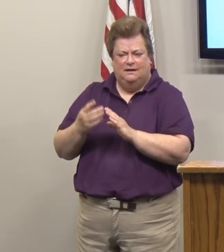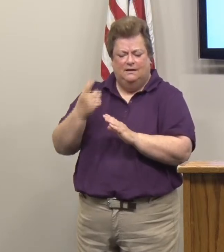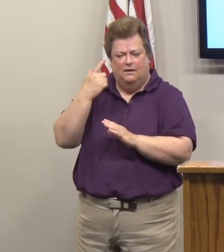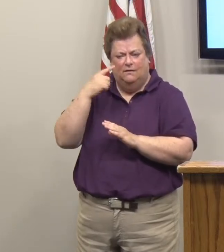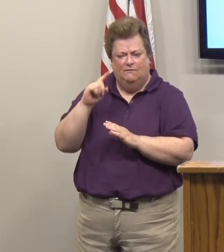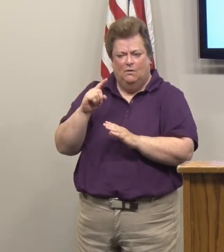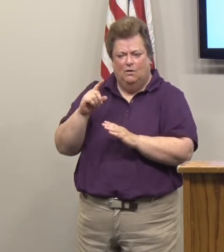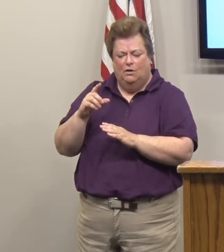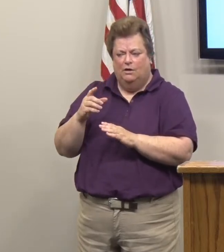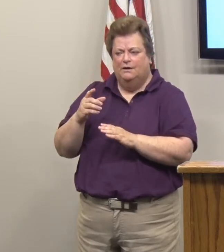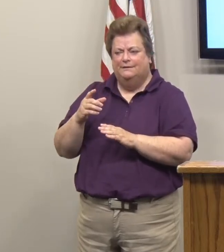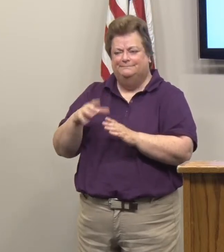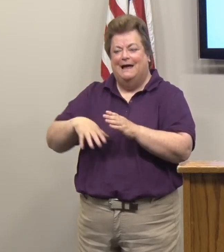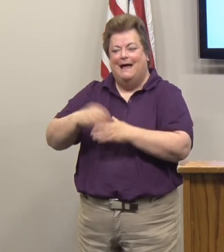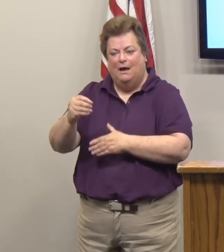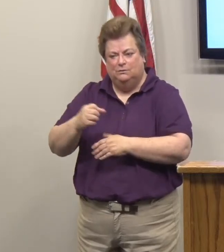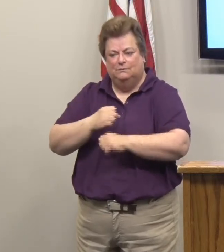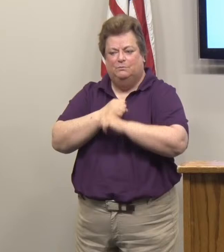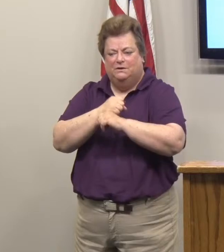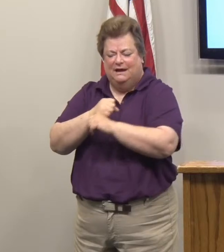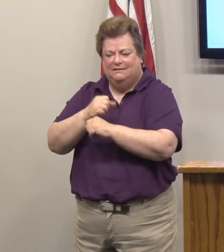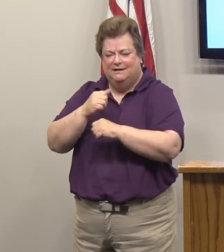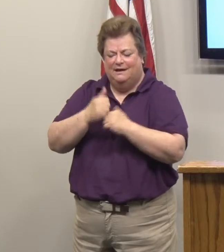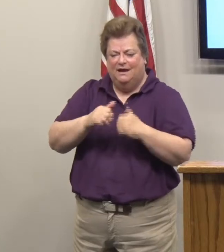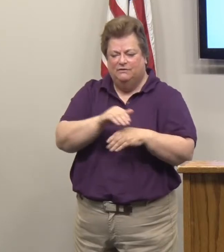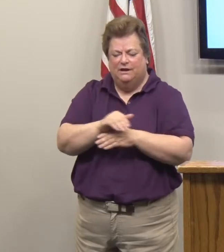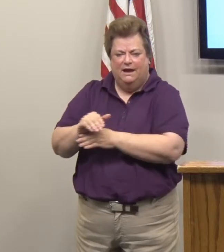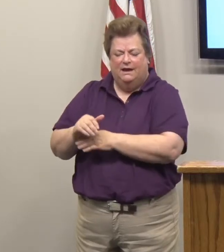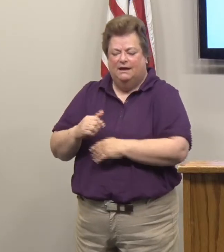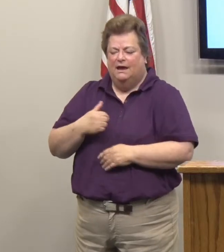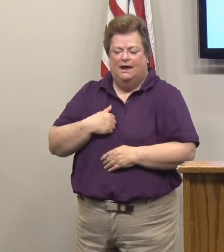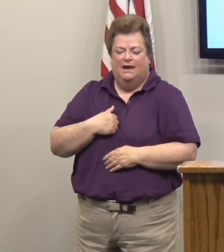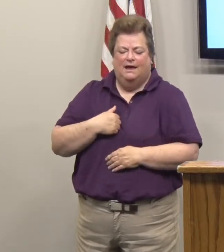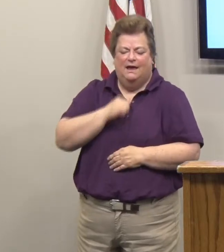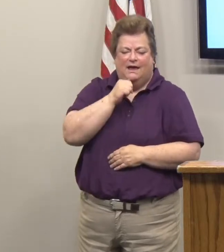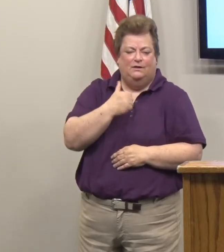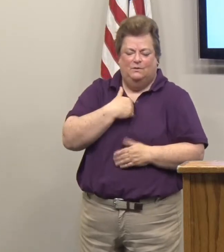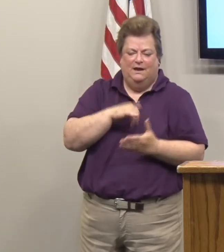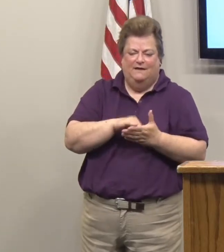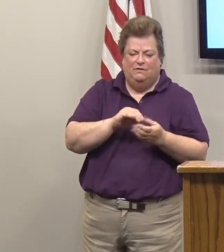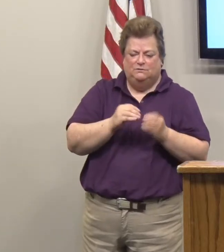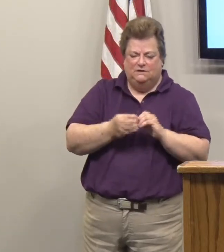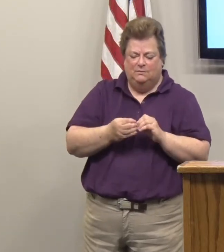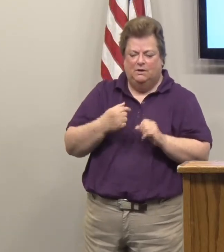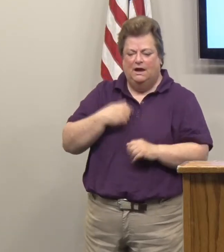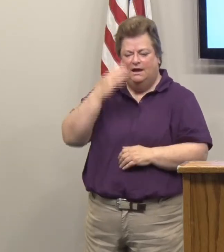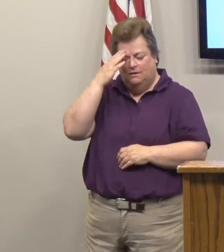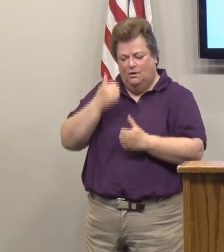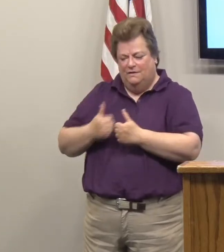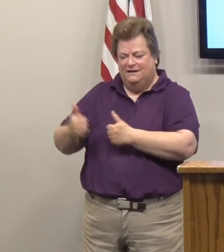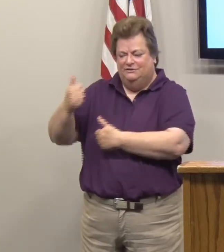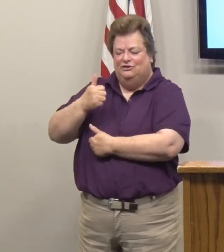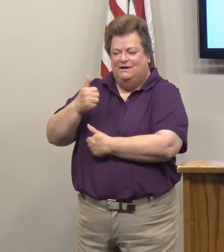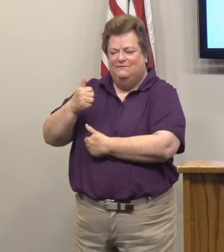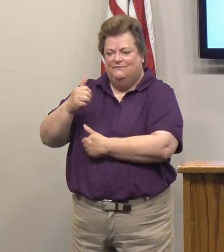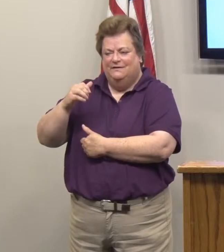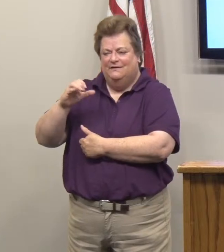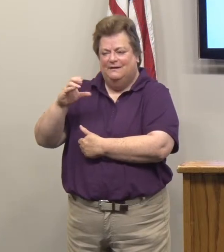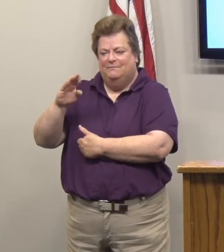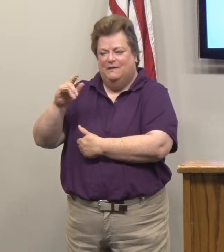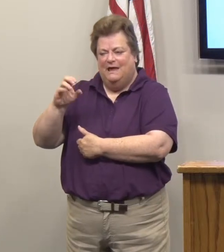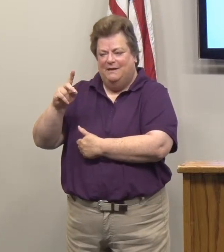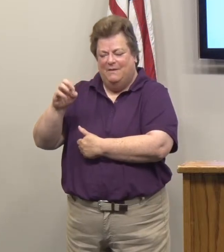And then really quickly, I just wanted to follow up. What's the increased financial impact of on LPD and on the